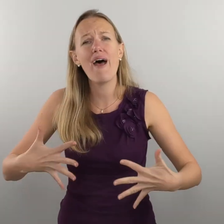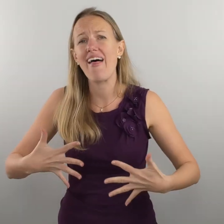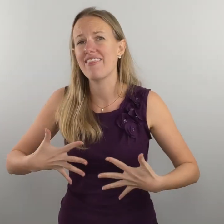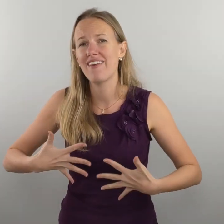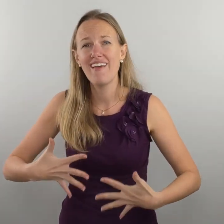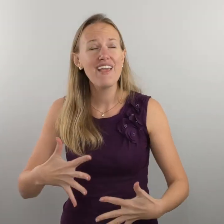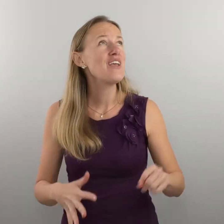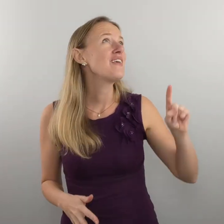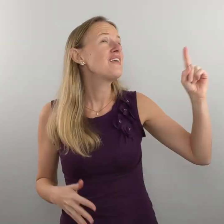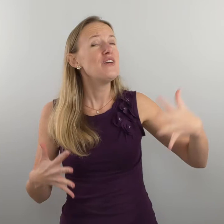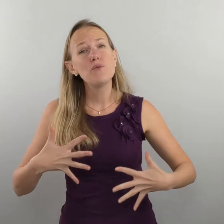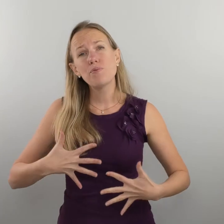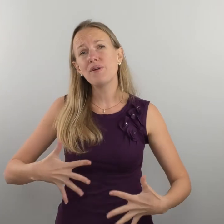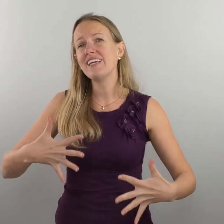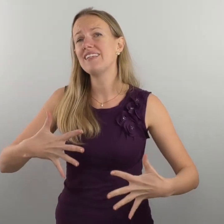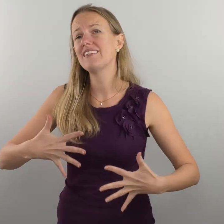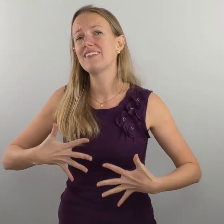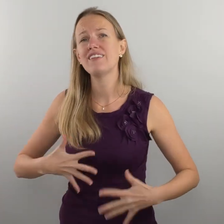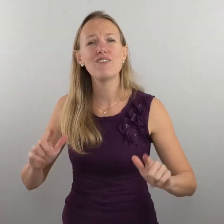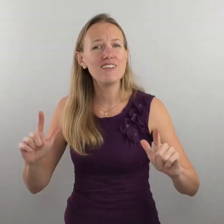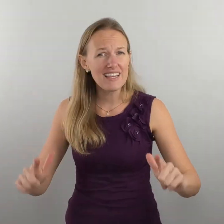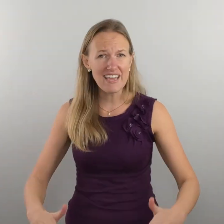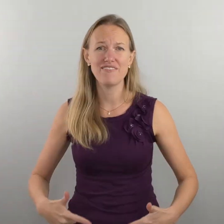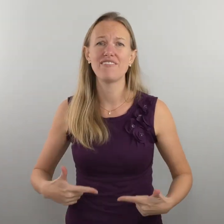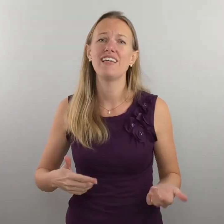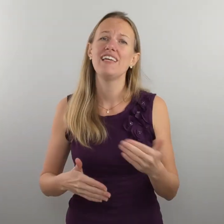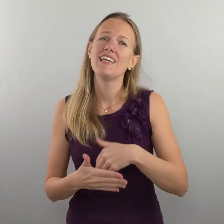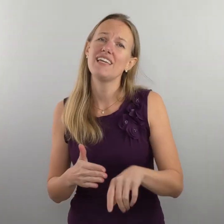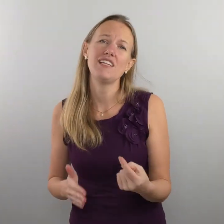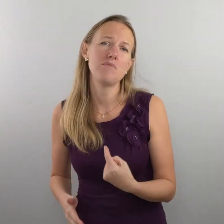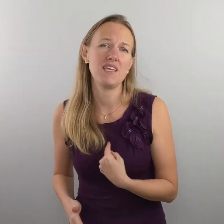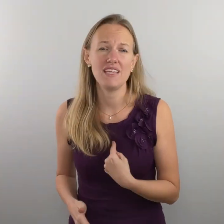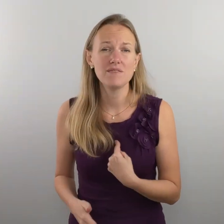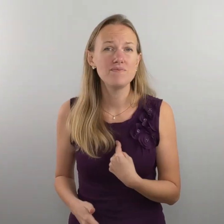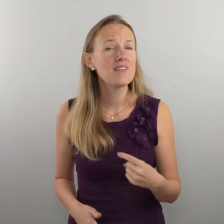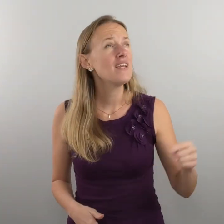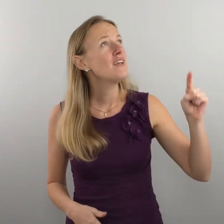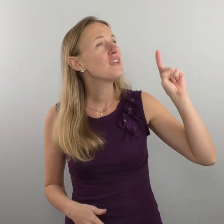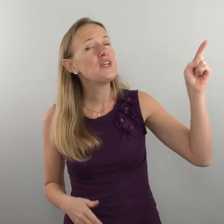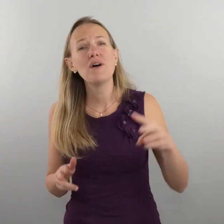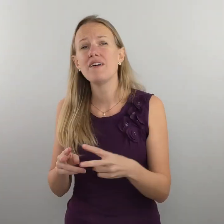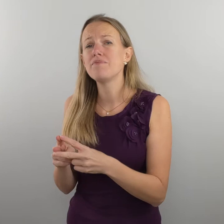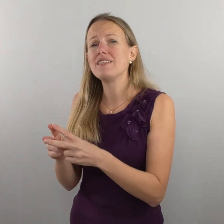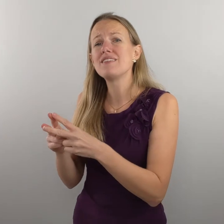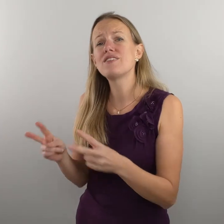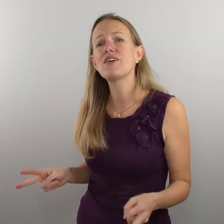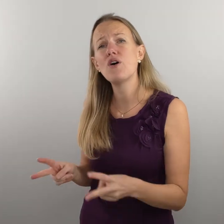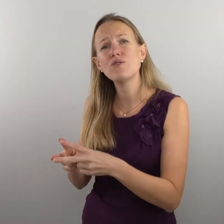breath, you breathed your life in me. You have been